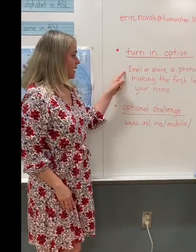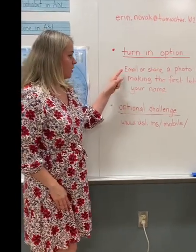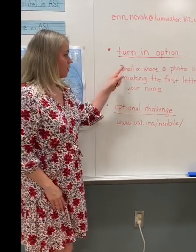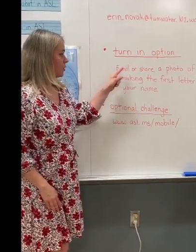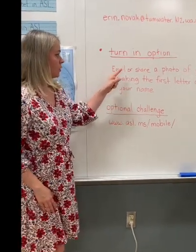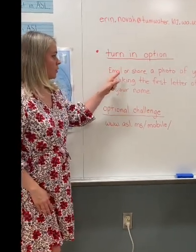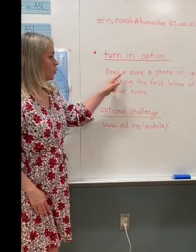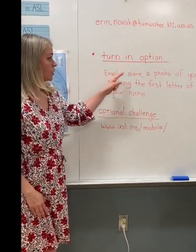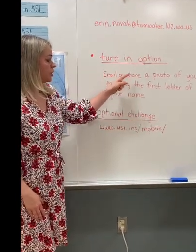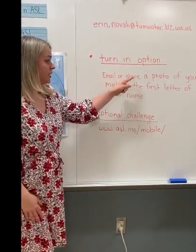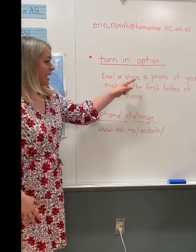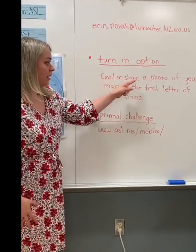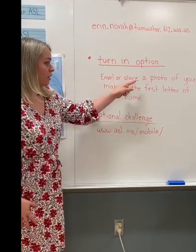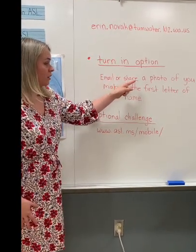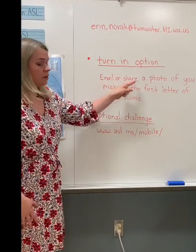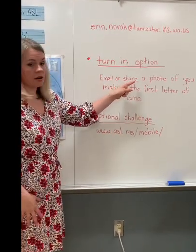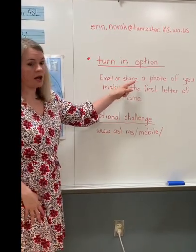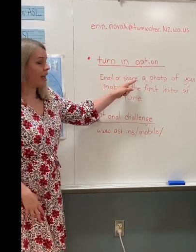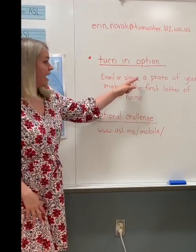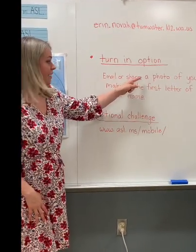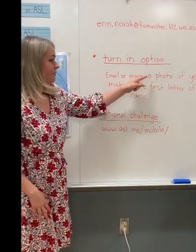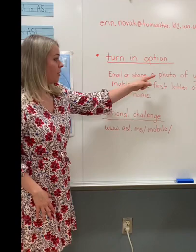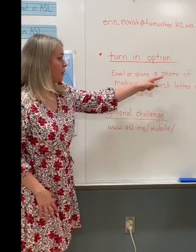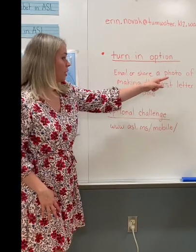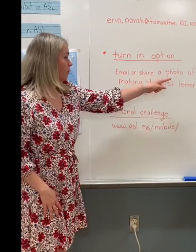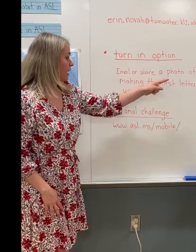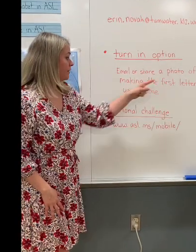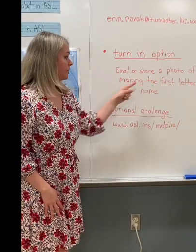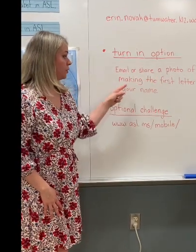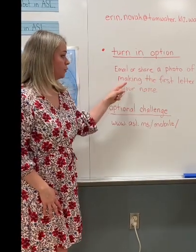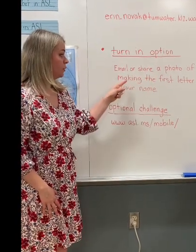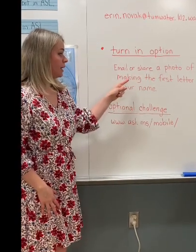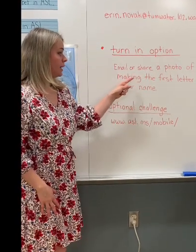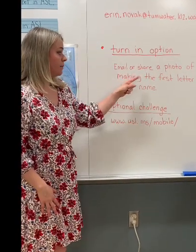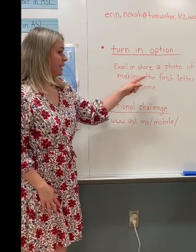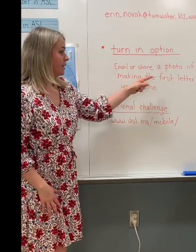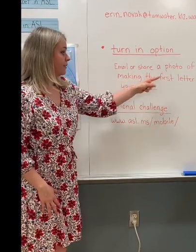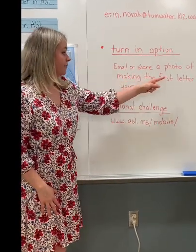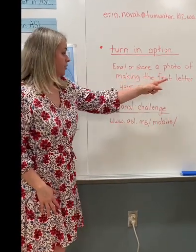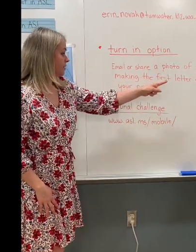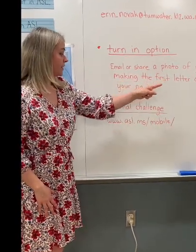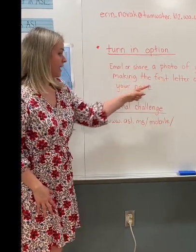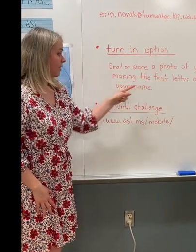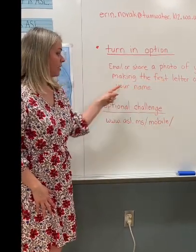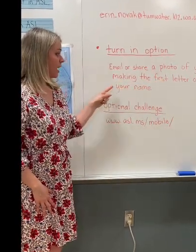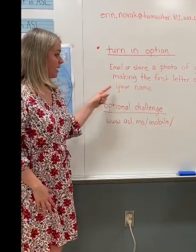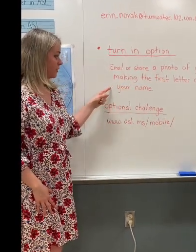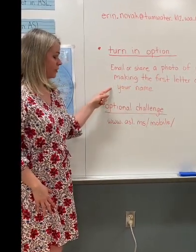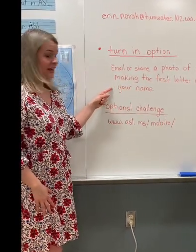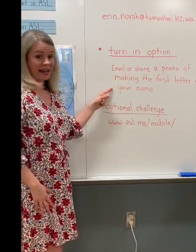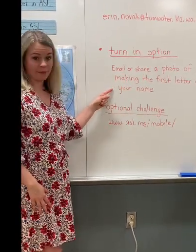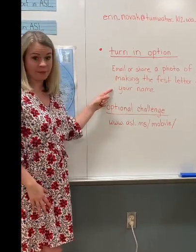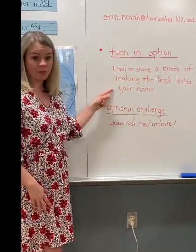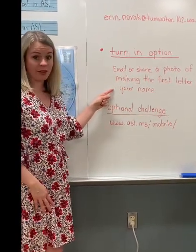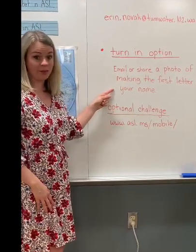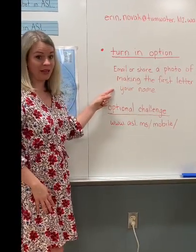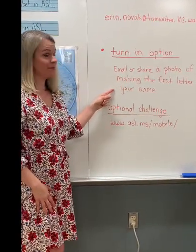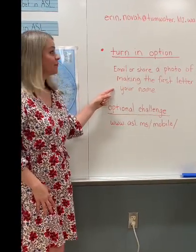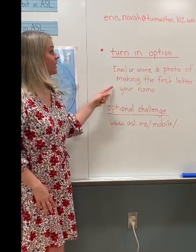email or share a photo of you making the first letter of your name with me.